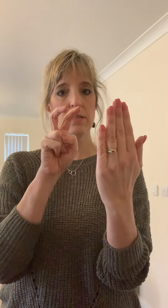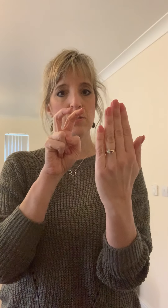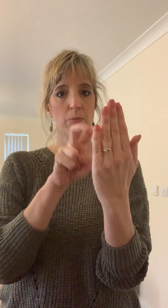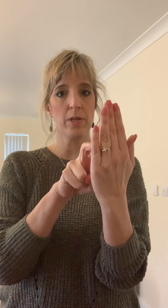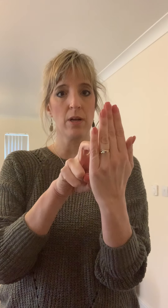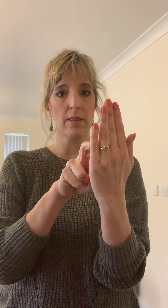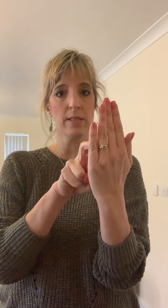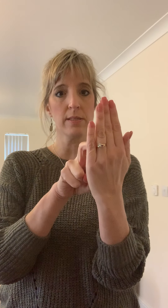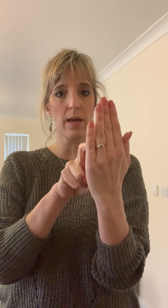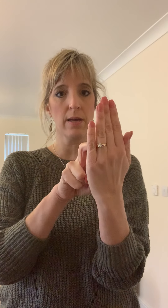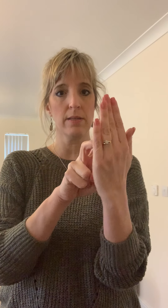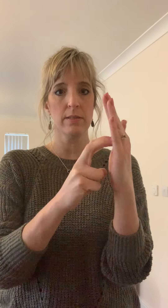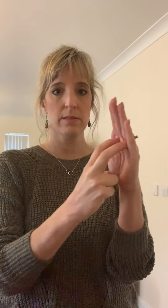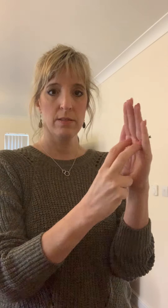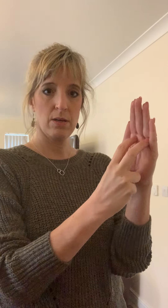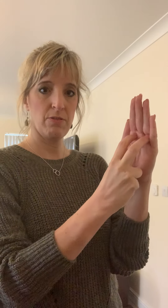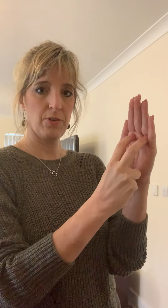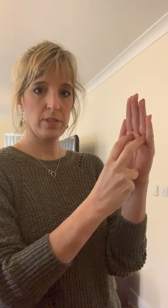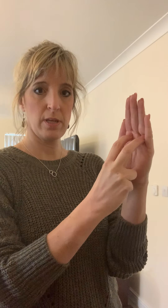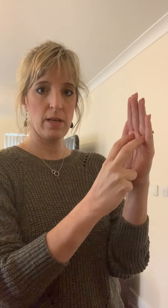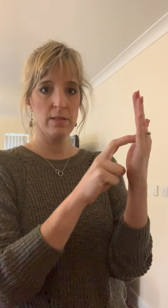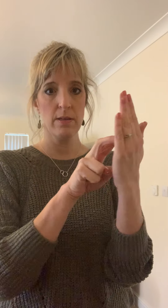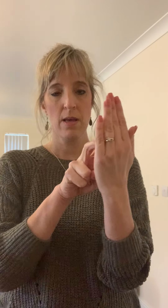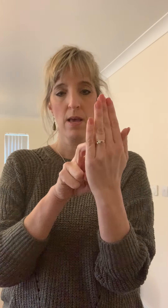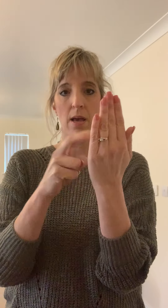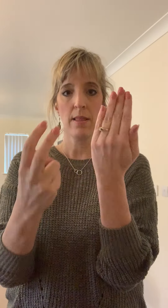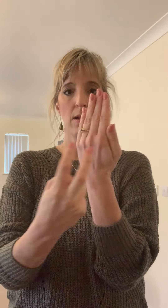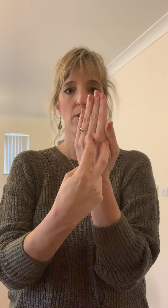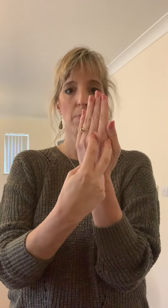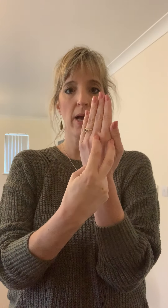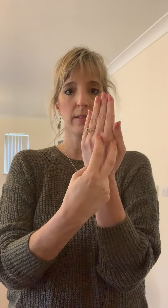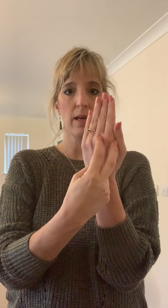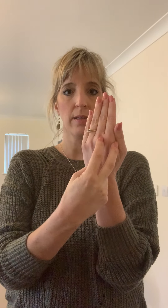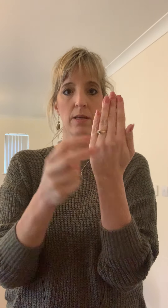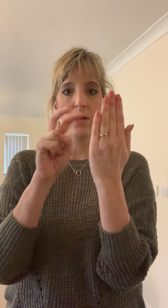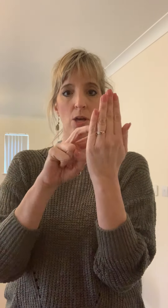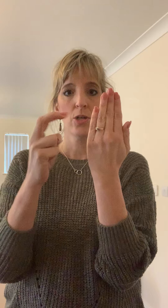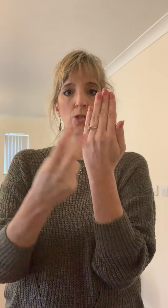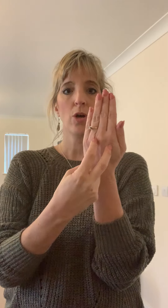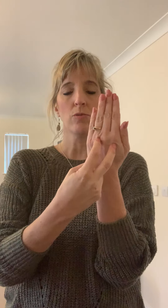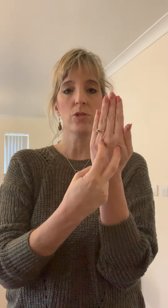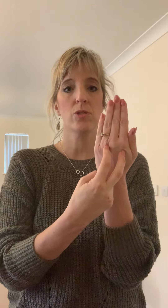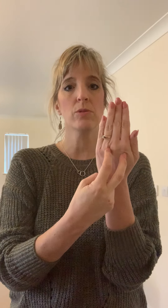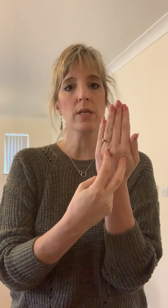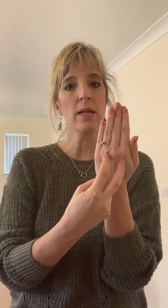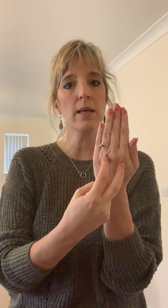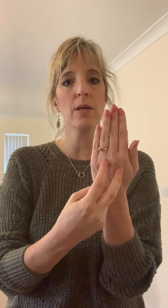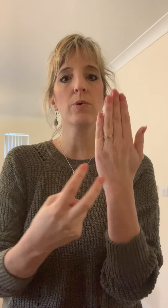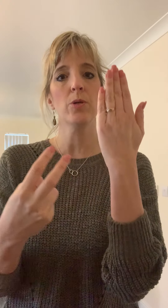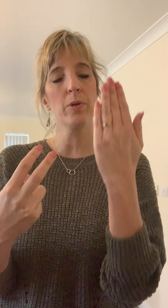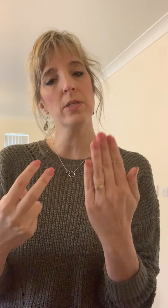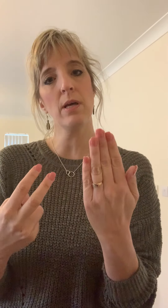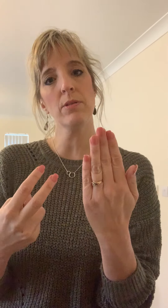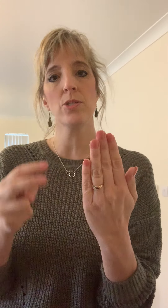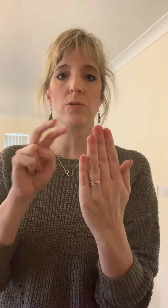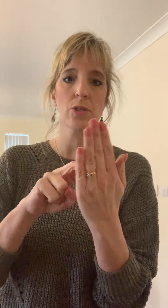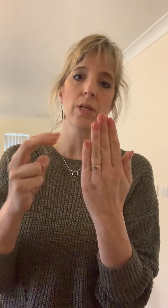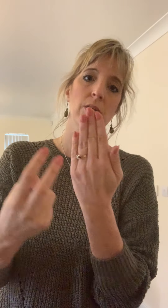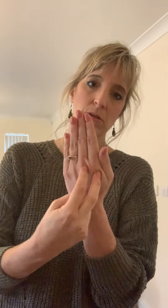this, you put it on this side, on the front side, and then on the back side. Toast. So it's kind of like when you put it down in the toaster and it cooks it